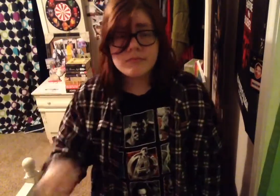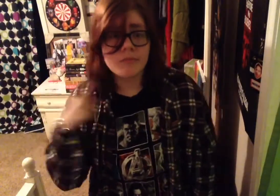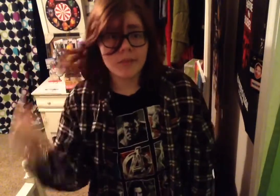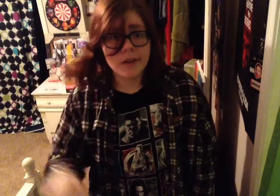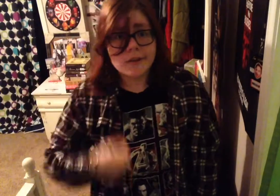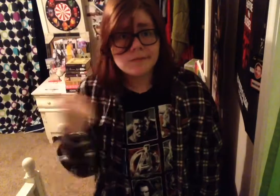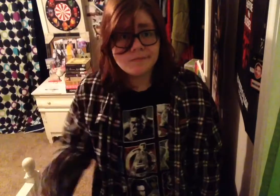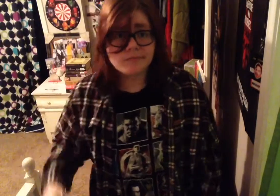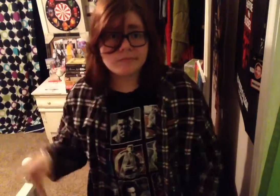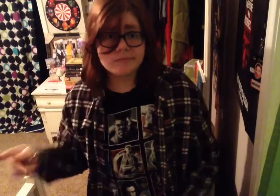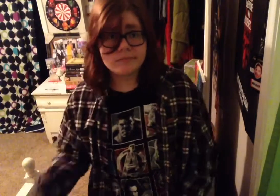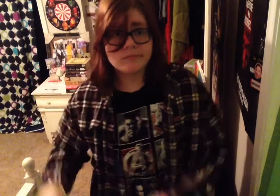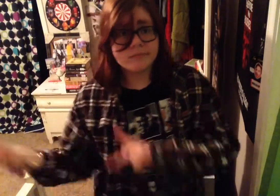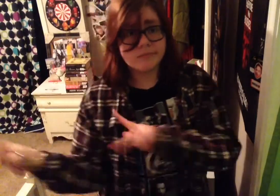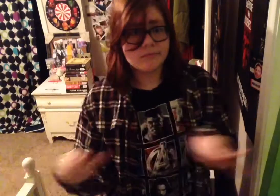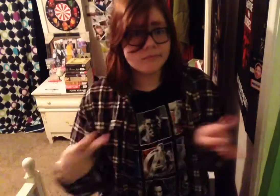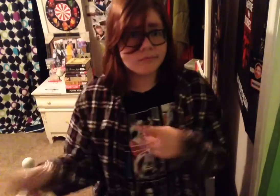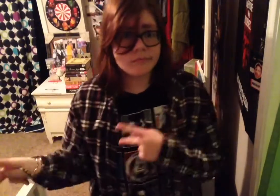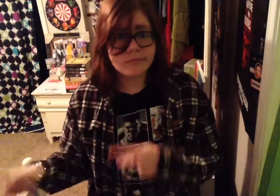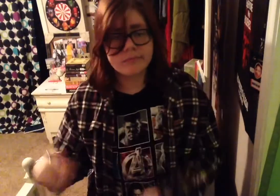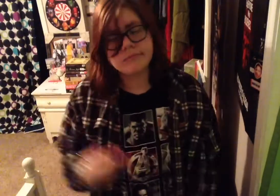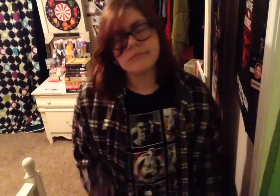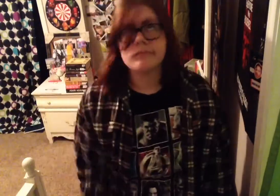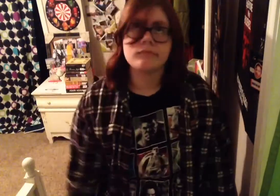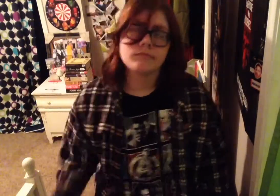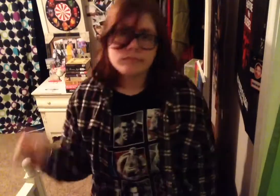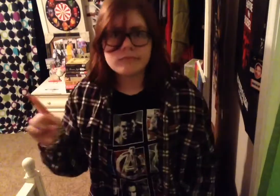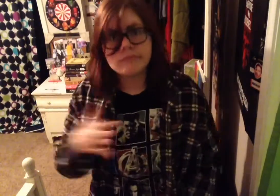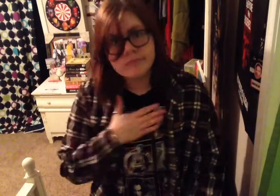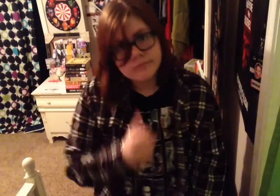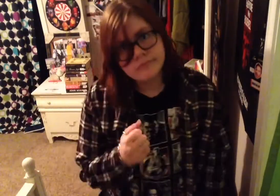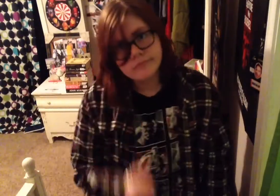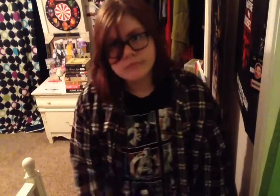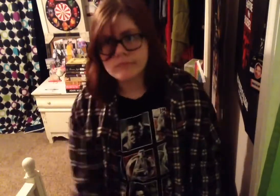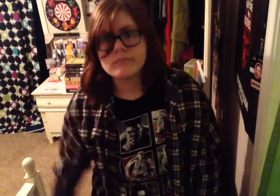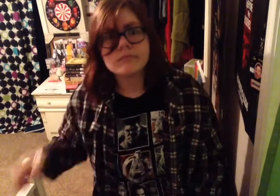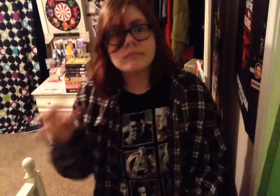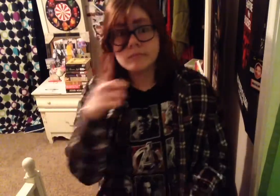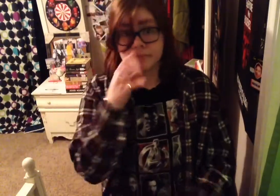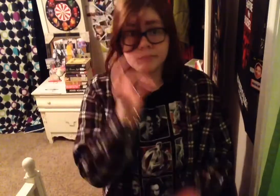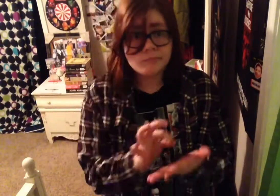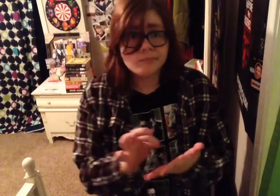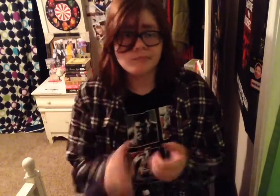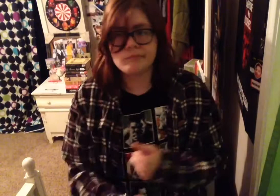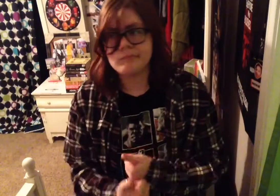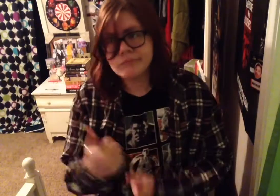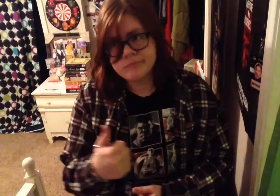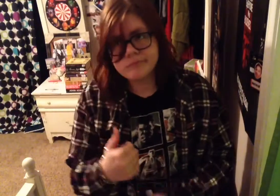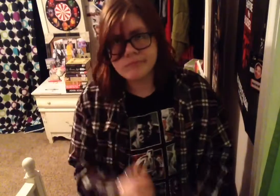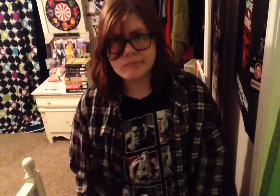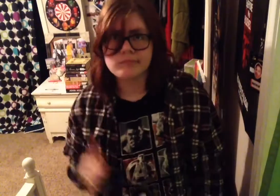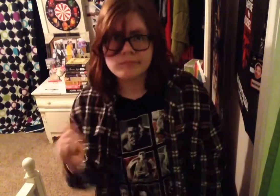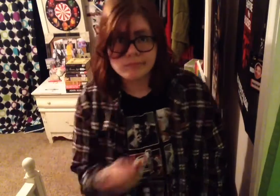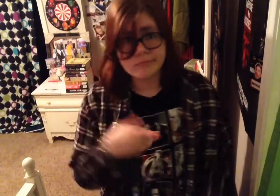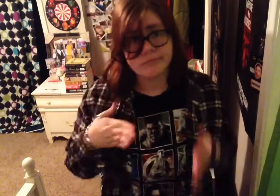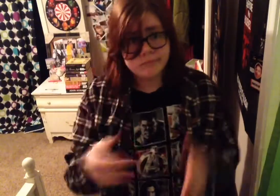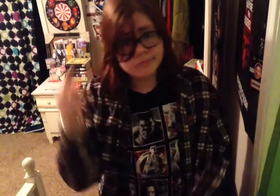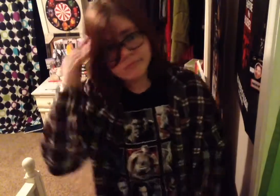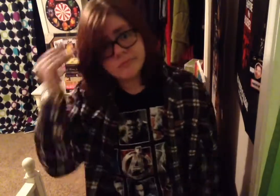only other significant member of his part. Hamilton is a host unto himself. As long as he can hold a pen, he's a threat. Let's let him know what